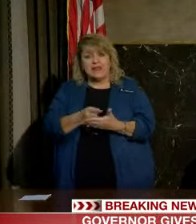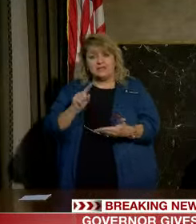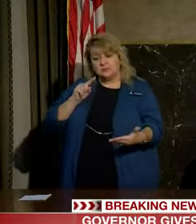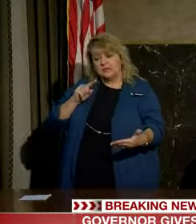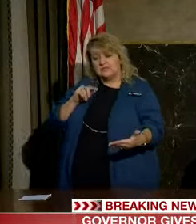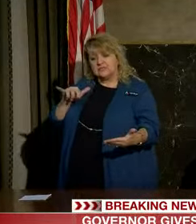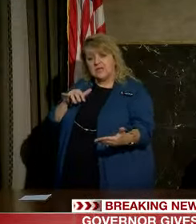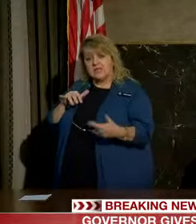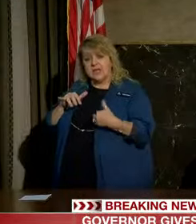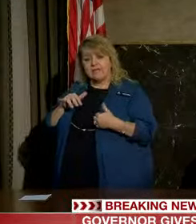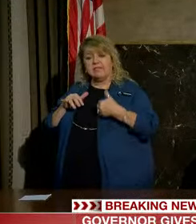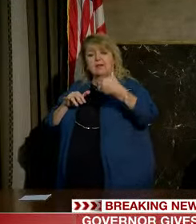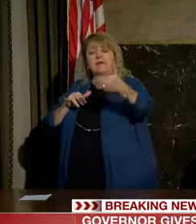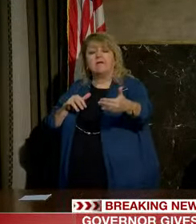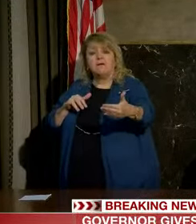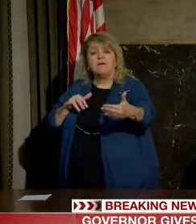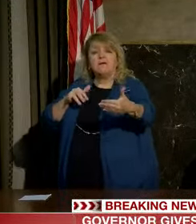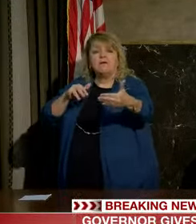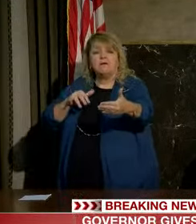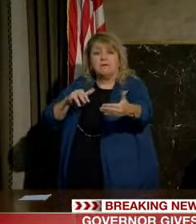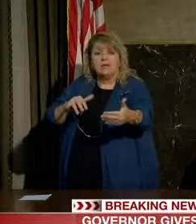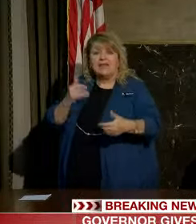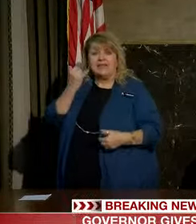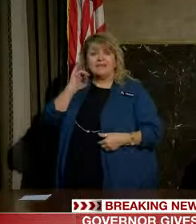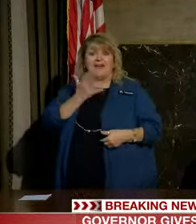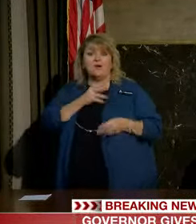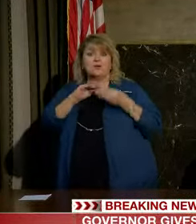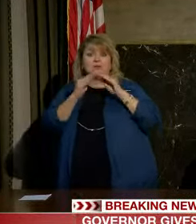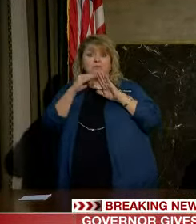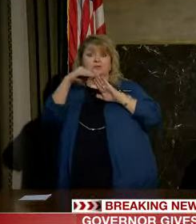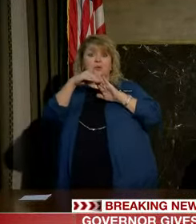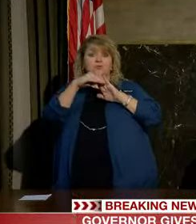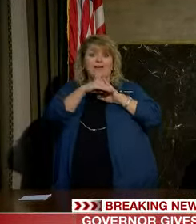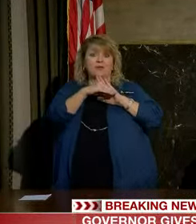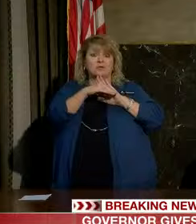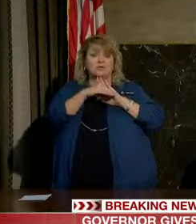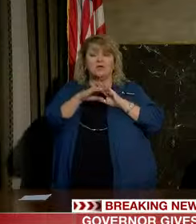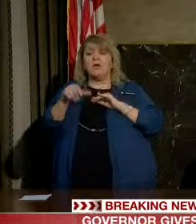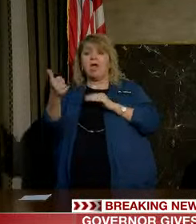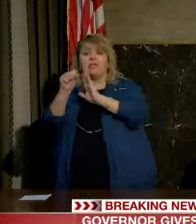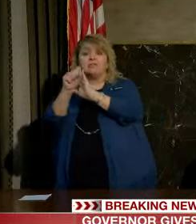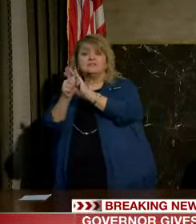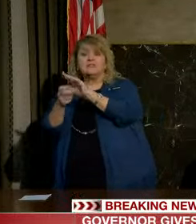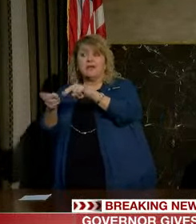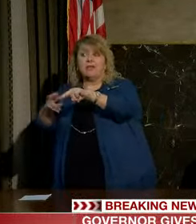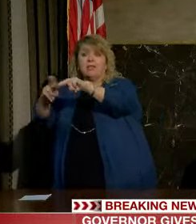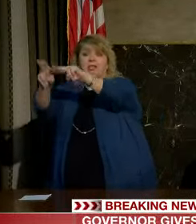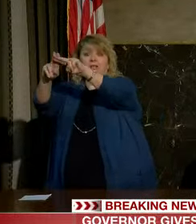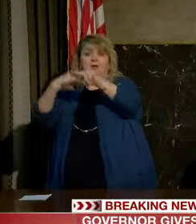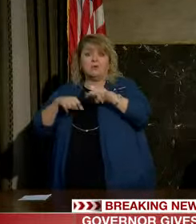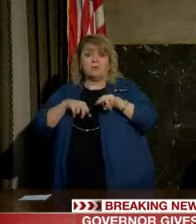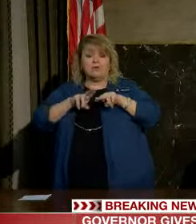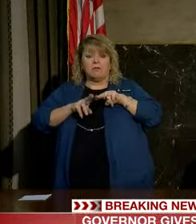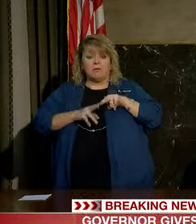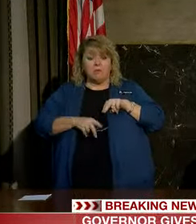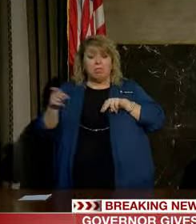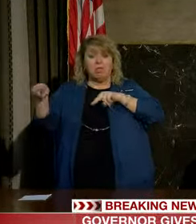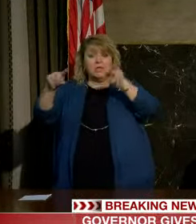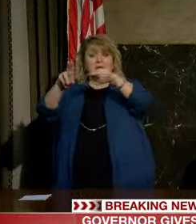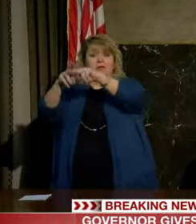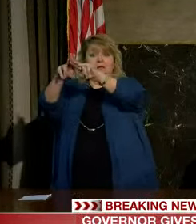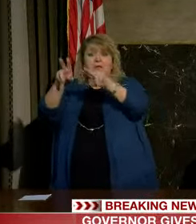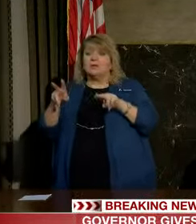numbers continue to go down and other states go up, that might change our calculation. It will change our calculation. So we're hoping that we